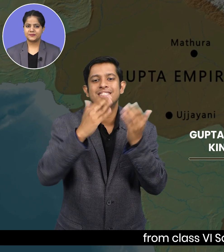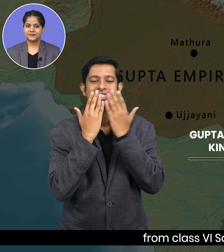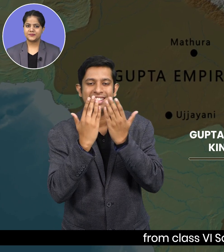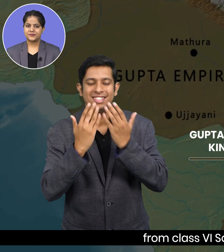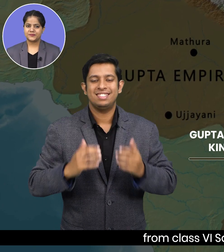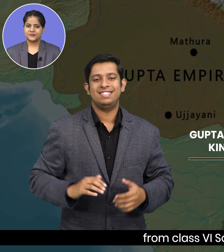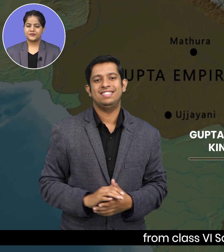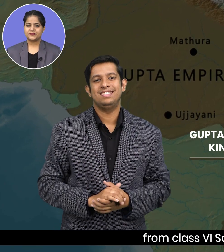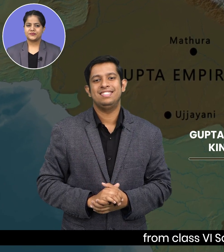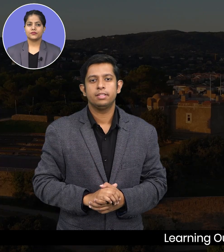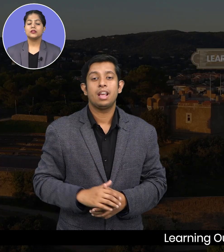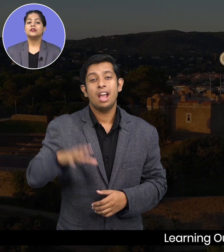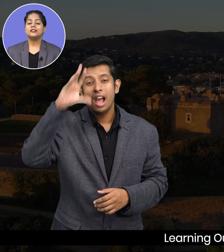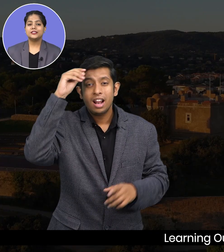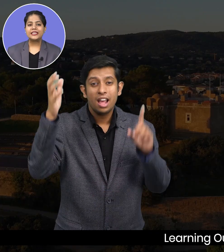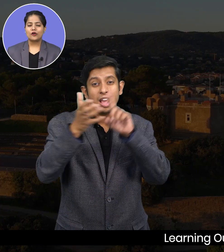Studies.